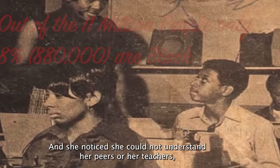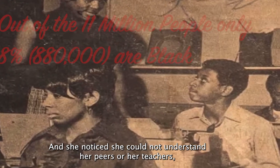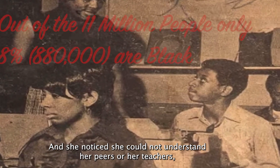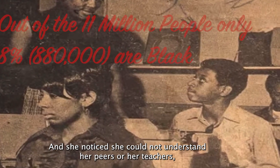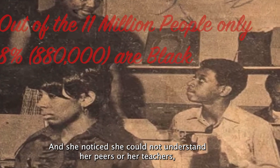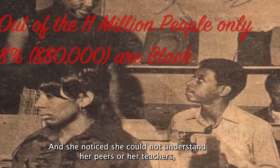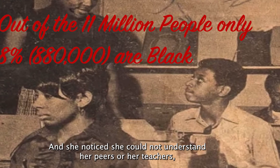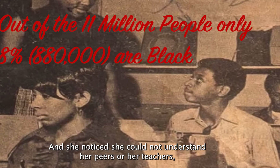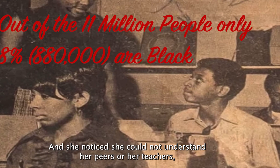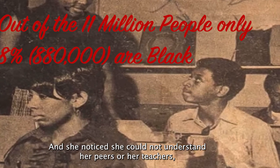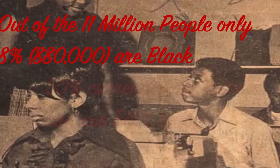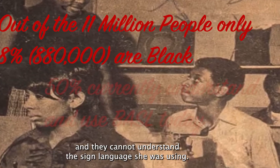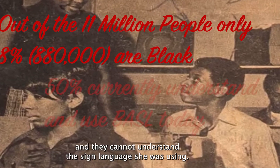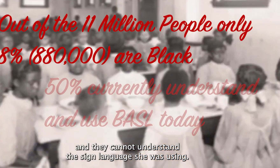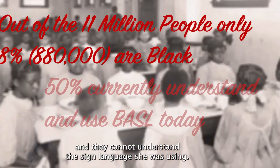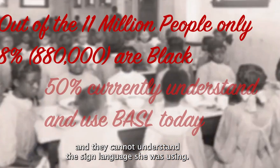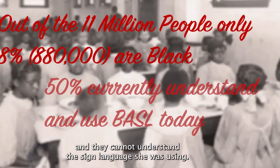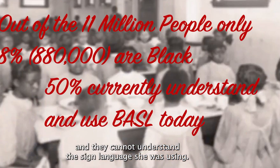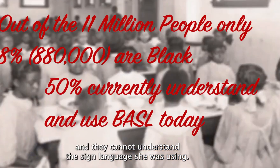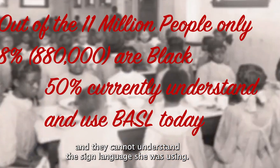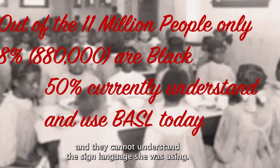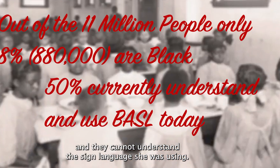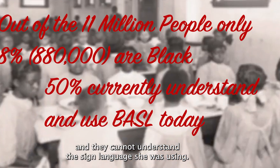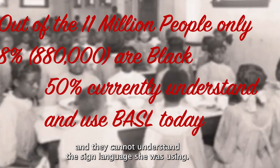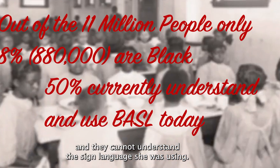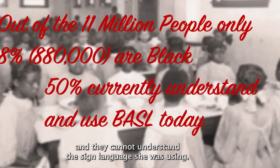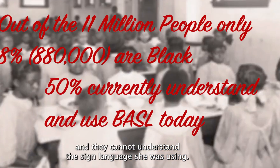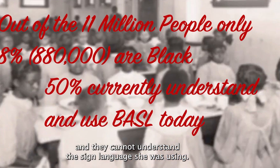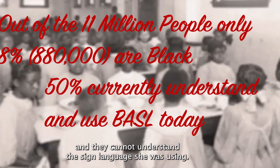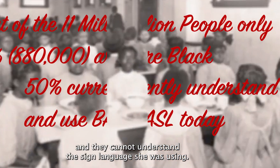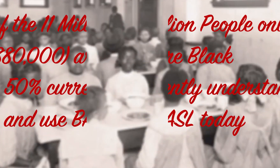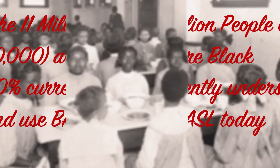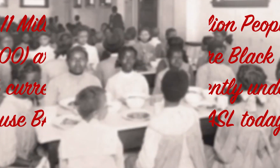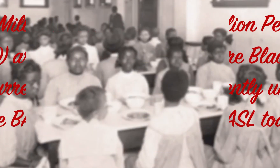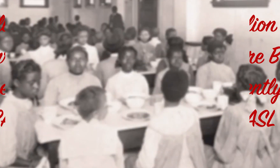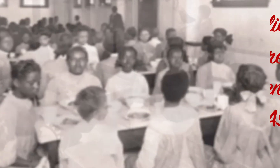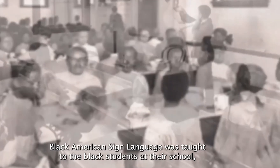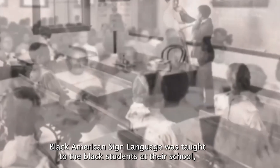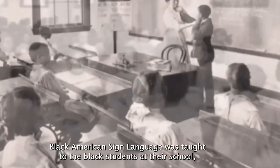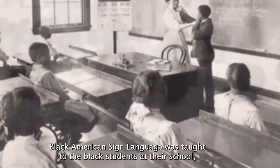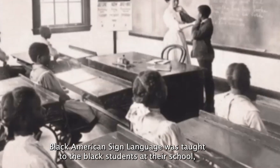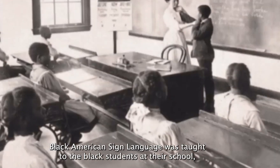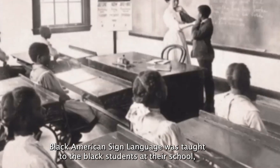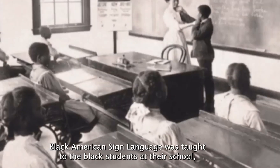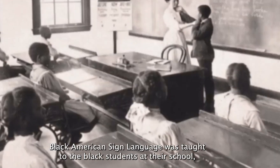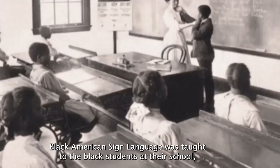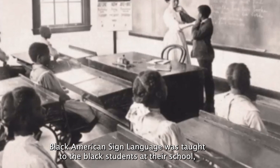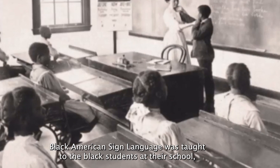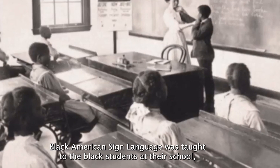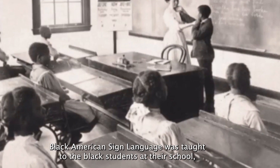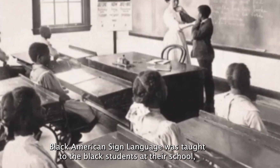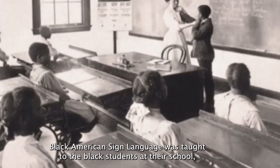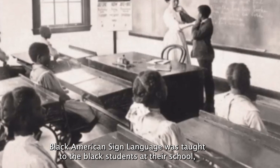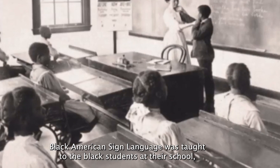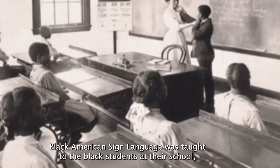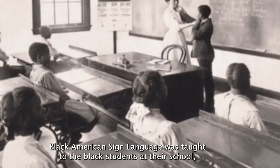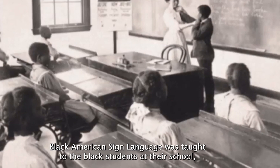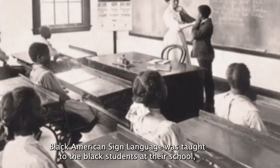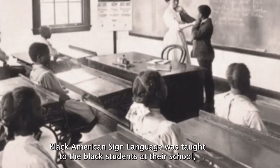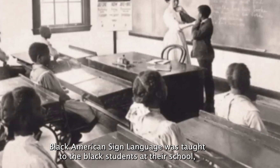peers or her teachers, and they could not understand the sign language she was using. Black American Sign Language was taught to the black students at their